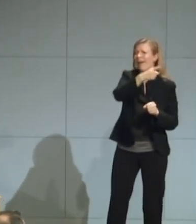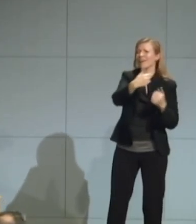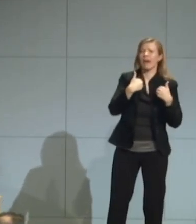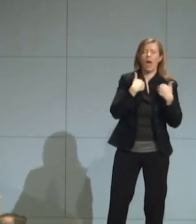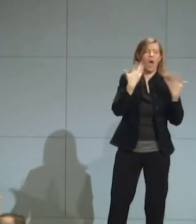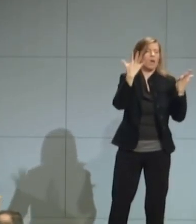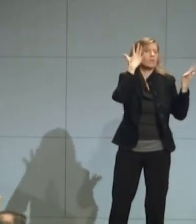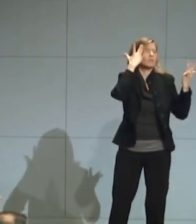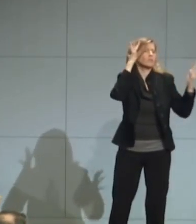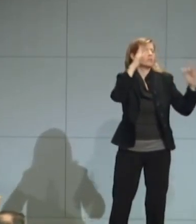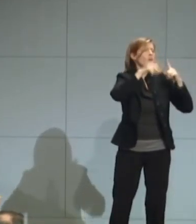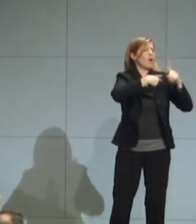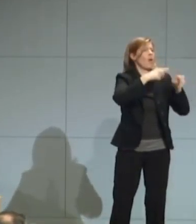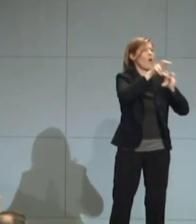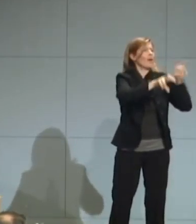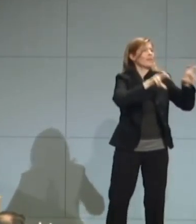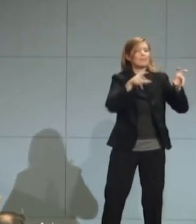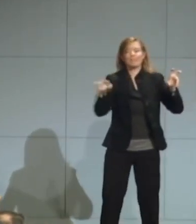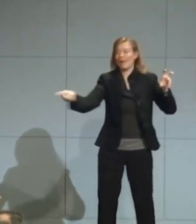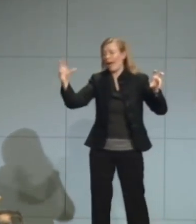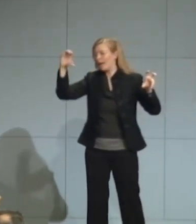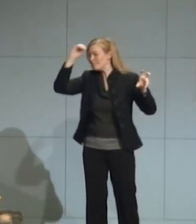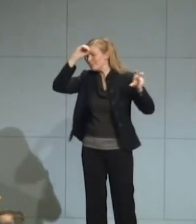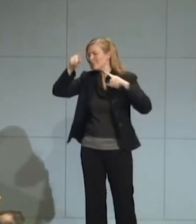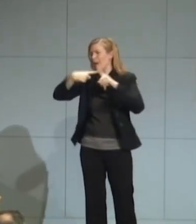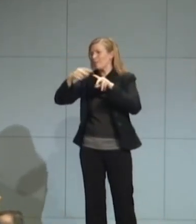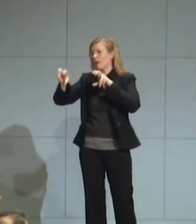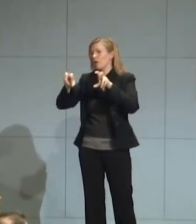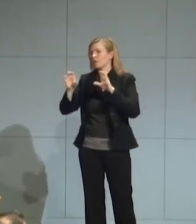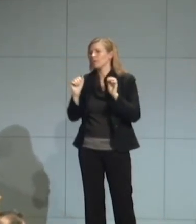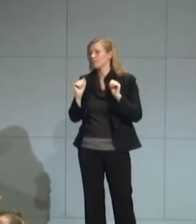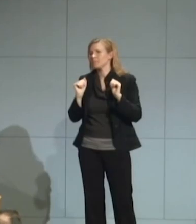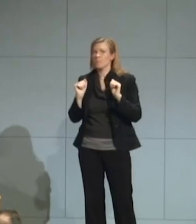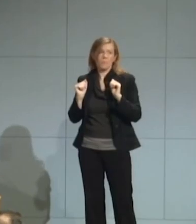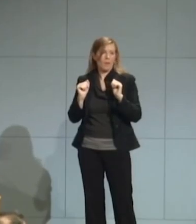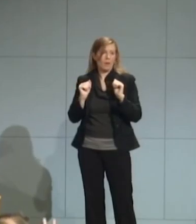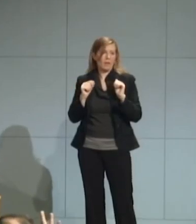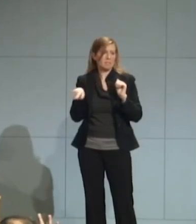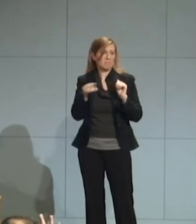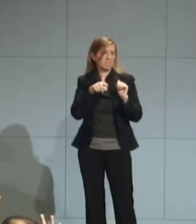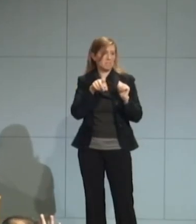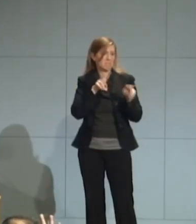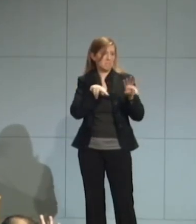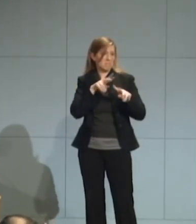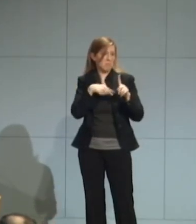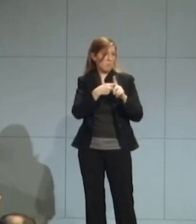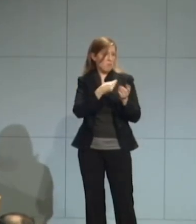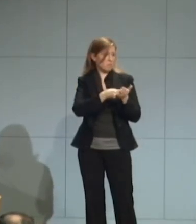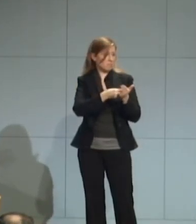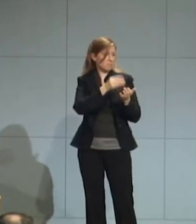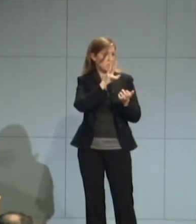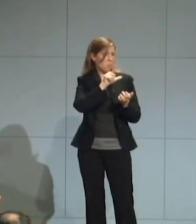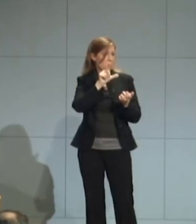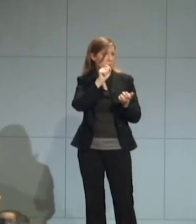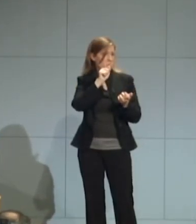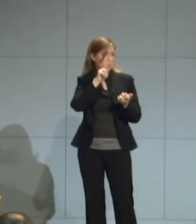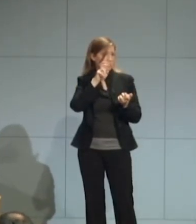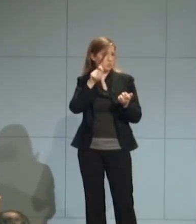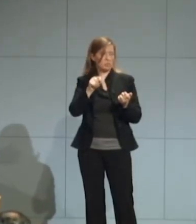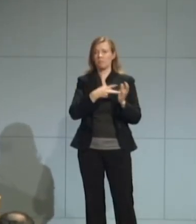that honest language a couple hundred years ago, right? Affirmative action is what we think of when we do anything to try to level